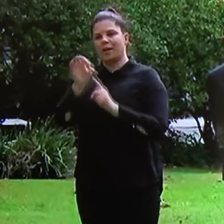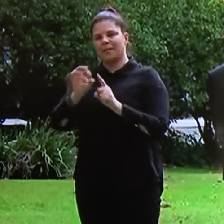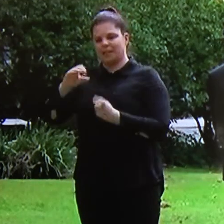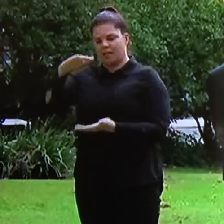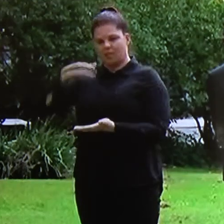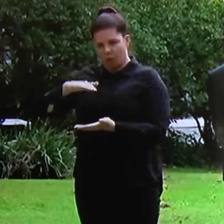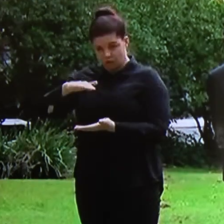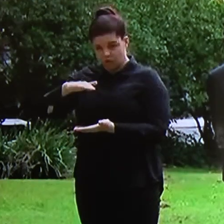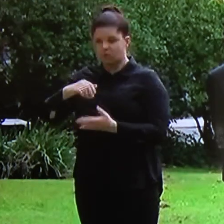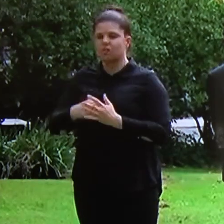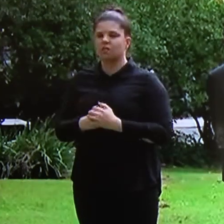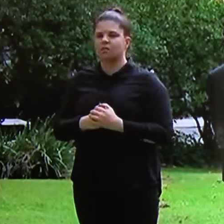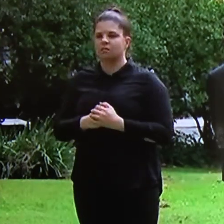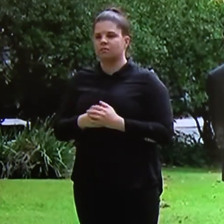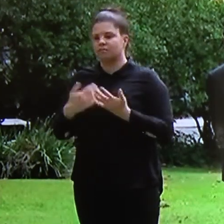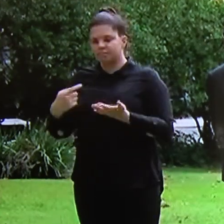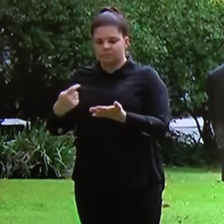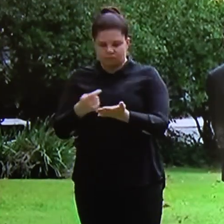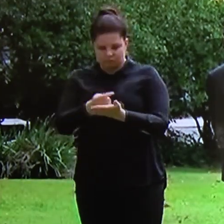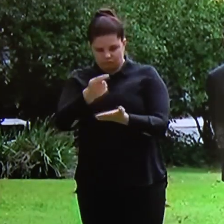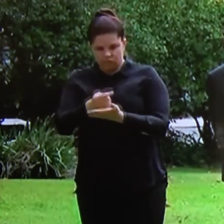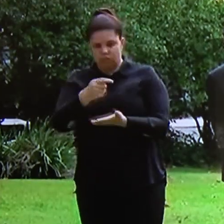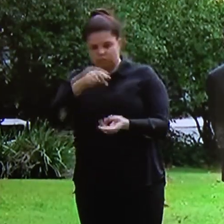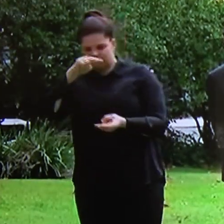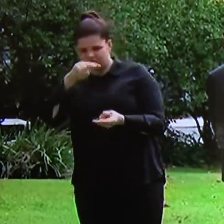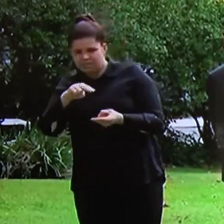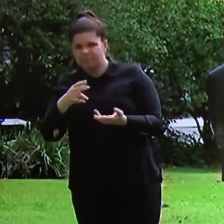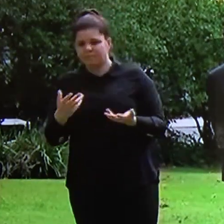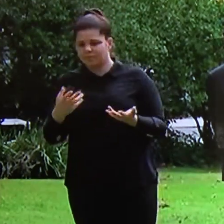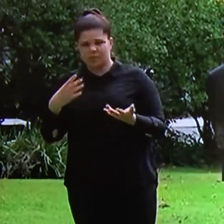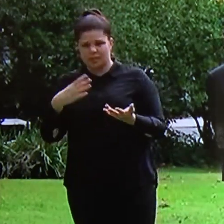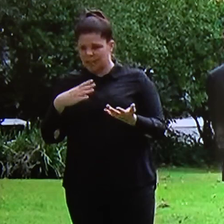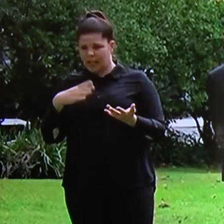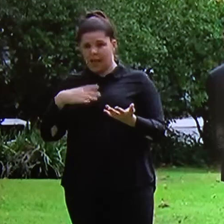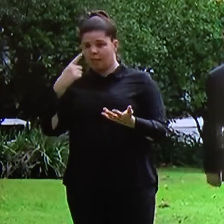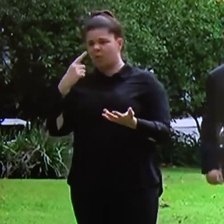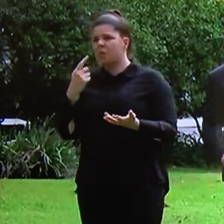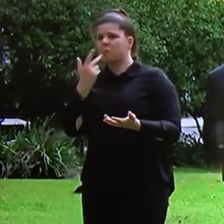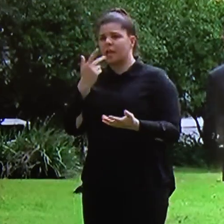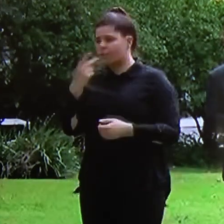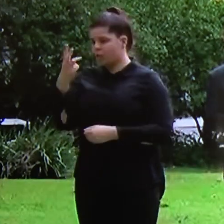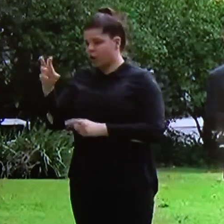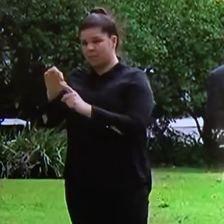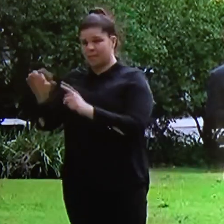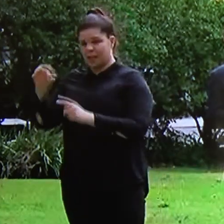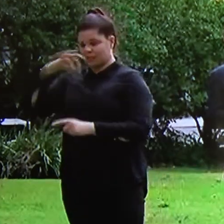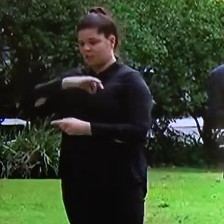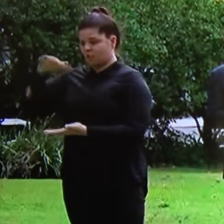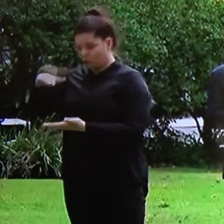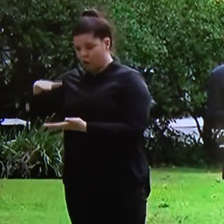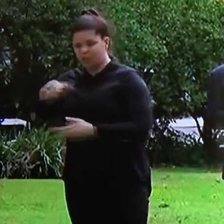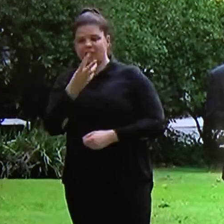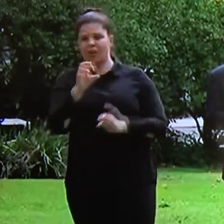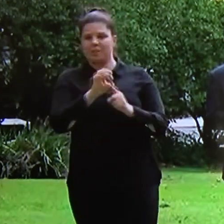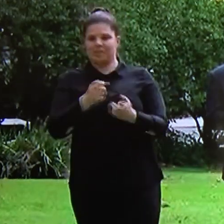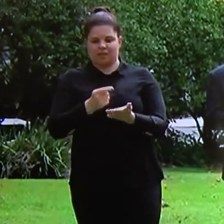code, a reduction in rent is payable proportionate to the reduction in revenue. So what we're saying from a state level, based on the lever